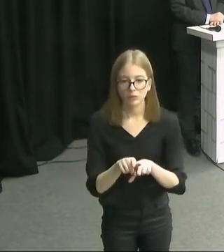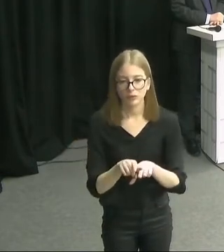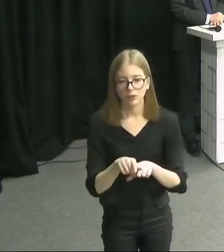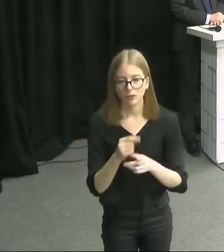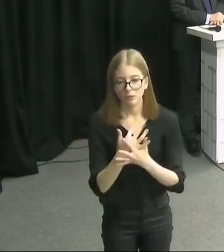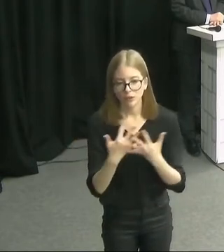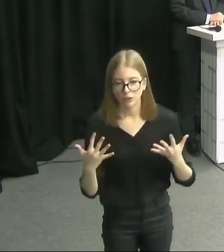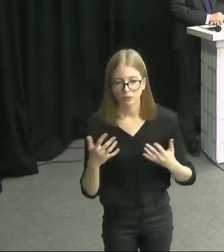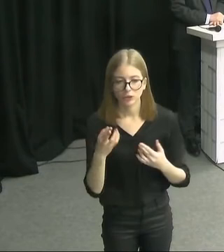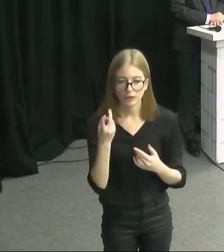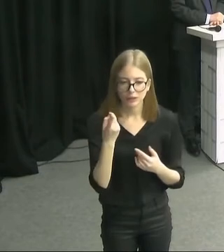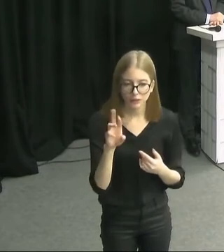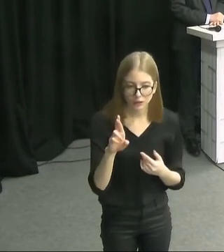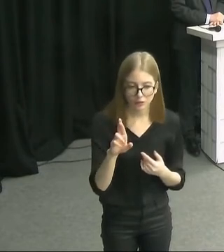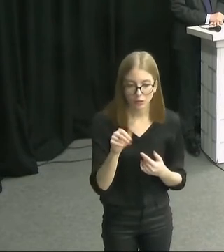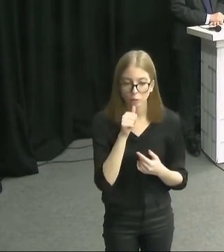to provide our students with